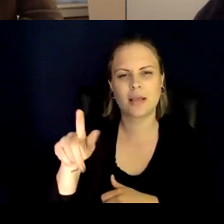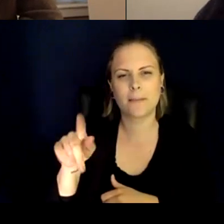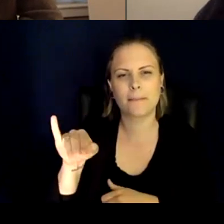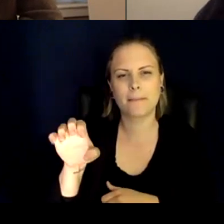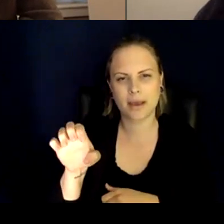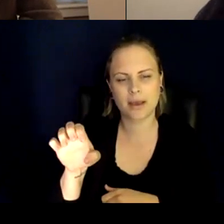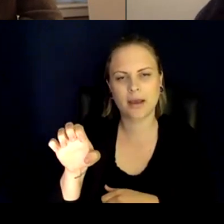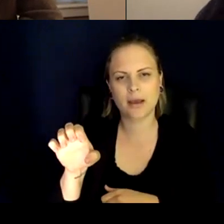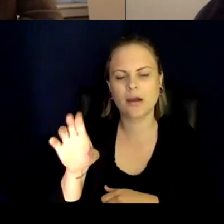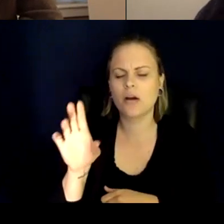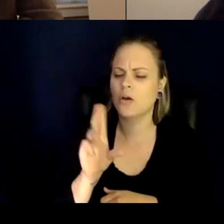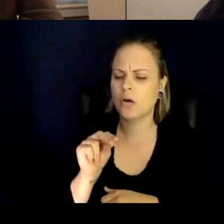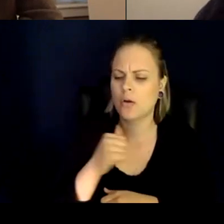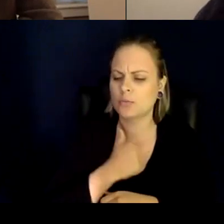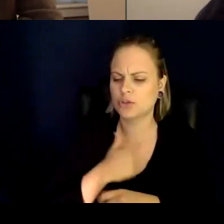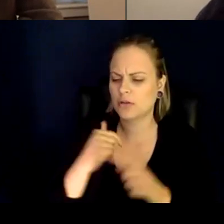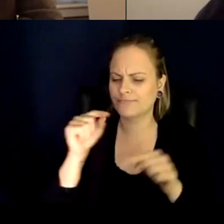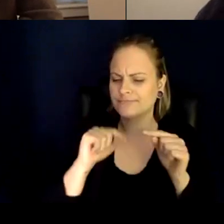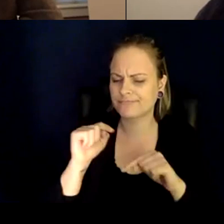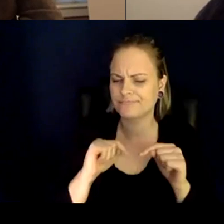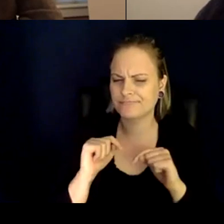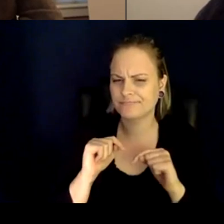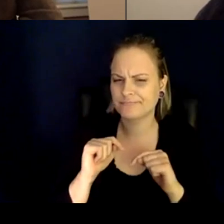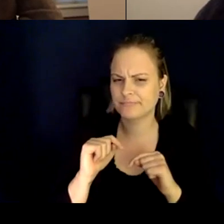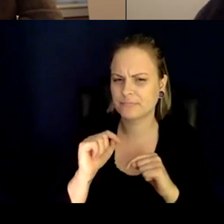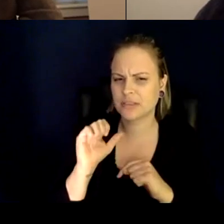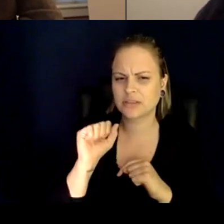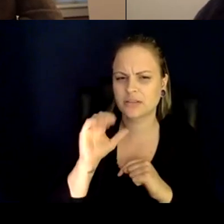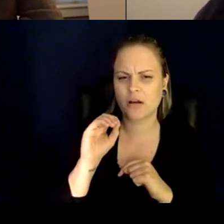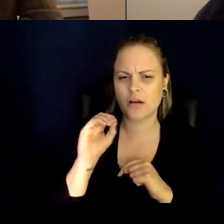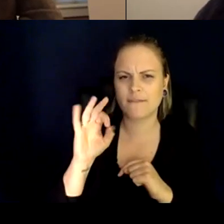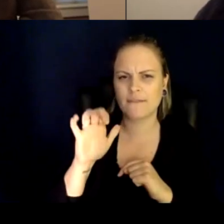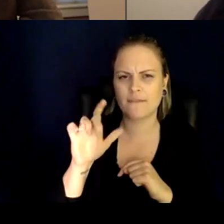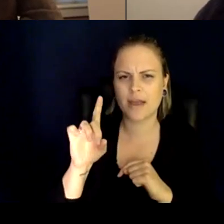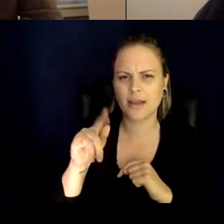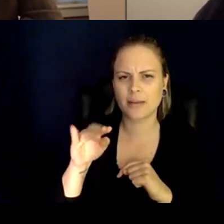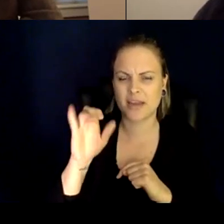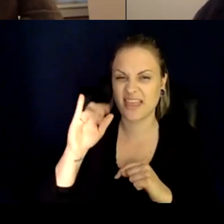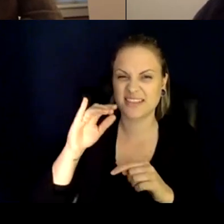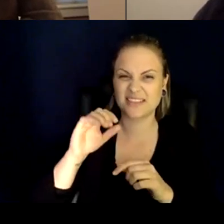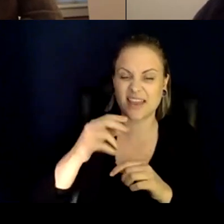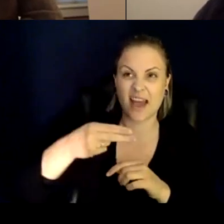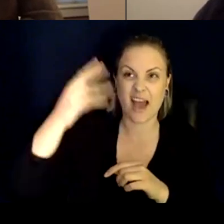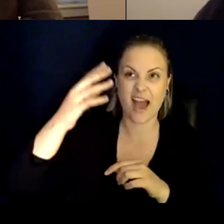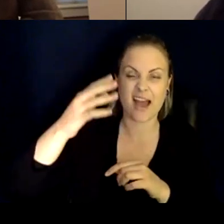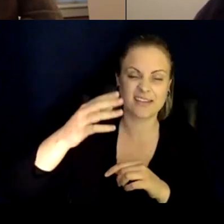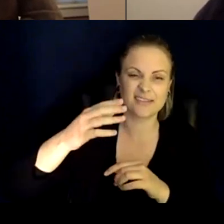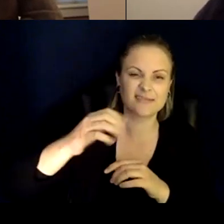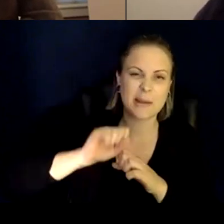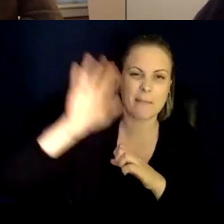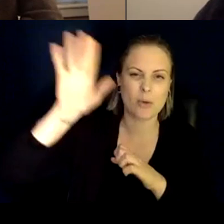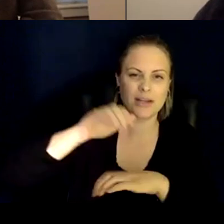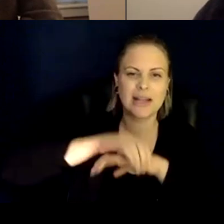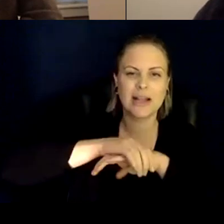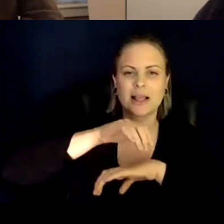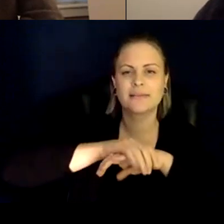that was, no, I'm sorry, let me go back. It was Scawfell Pike. That's the highest mountain in England. And the first